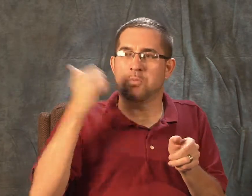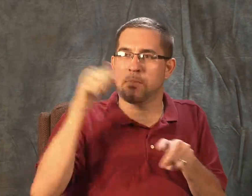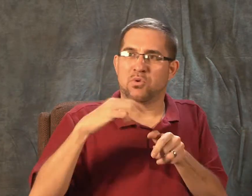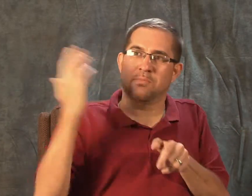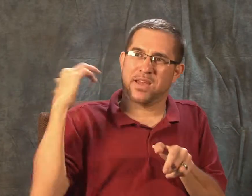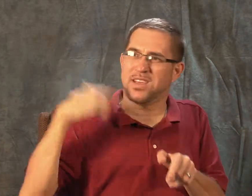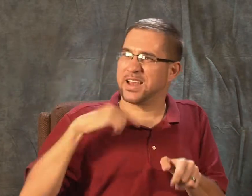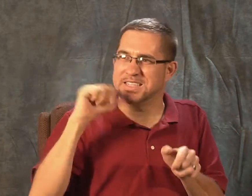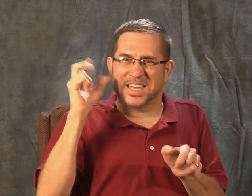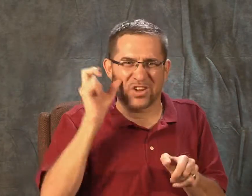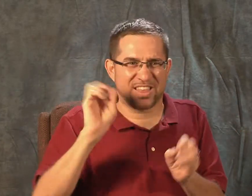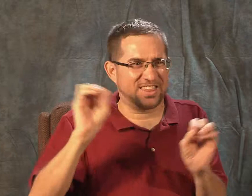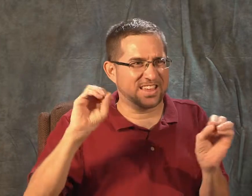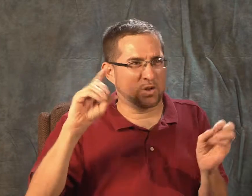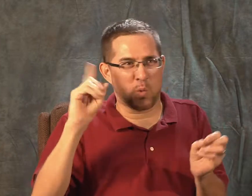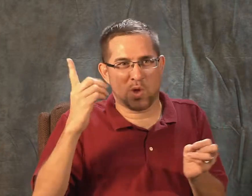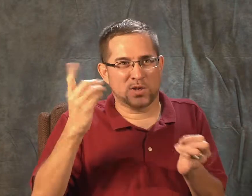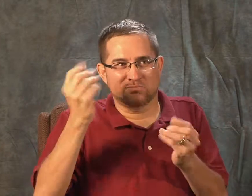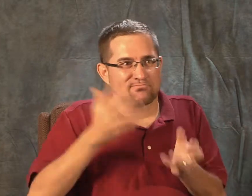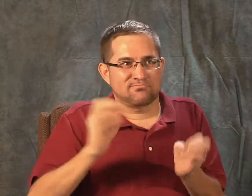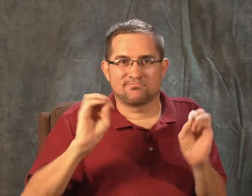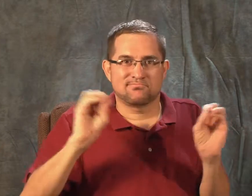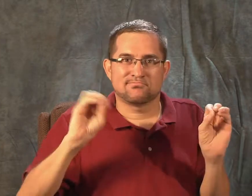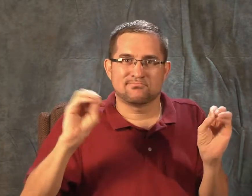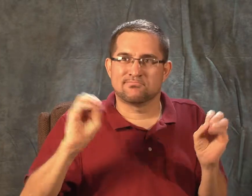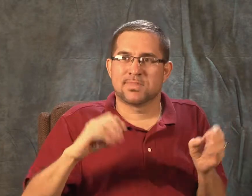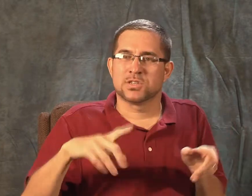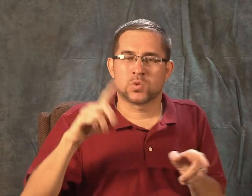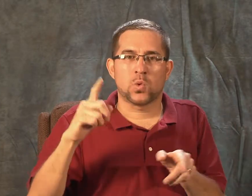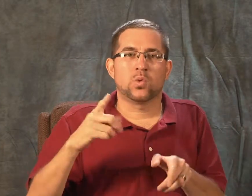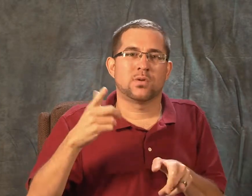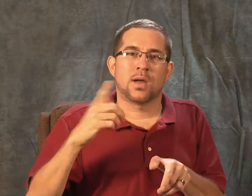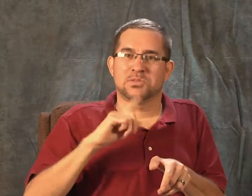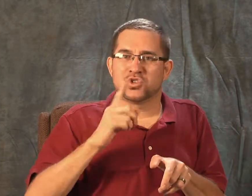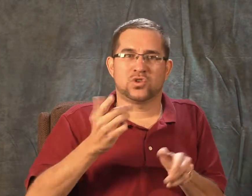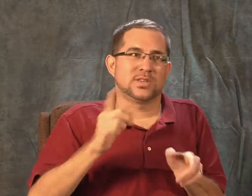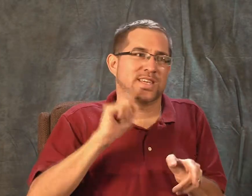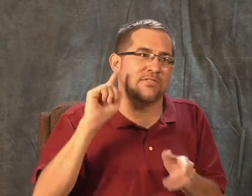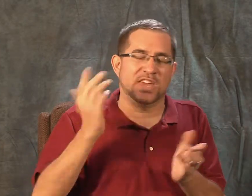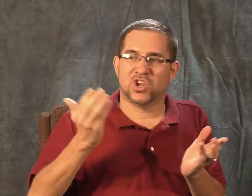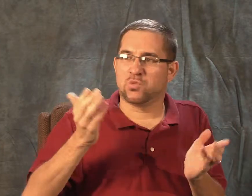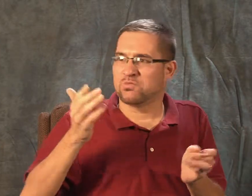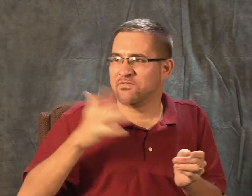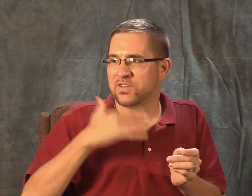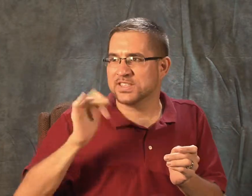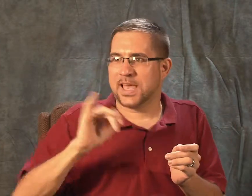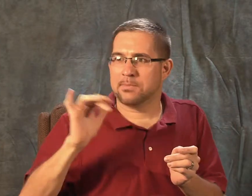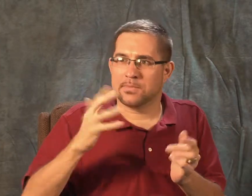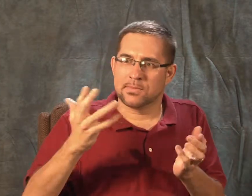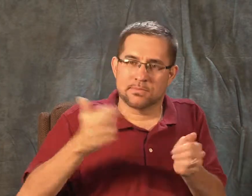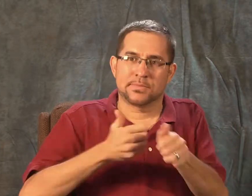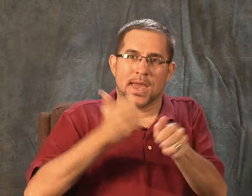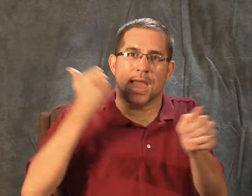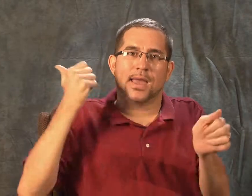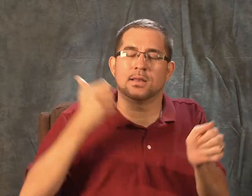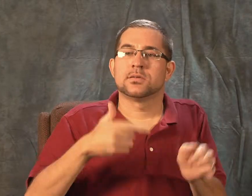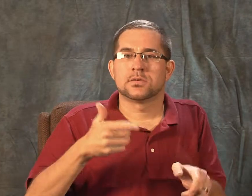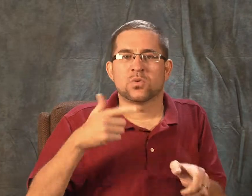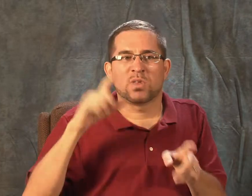not hearing the gospel, just like me when I was growing up. It's like the deaf people in New Mexico are